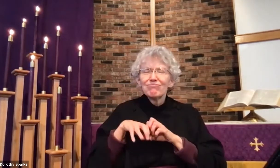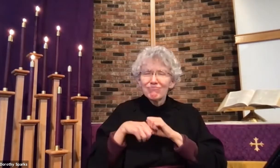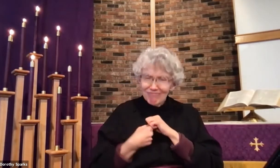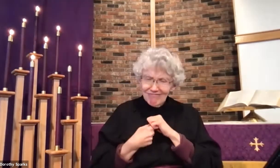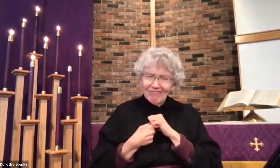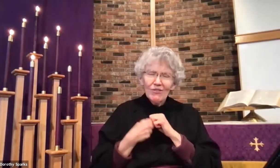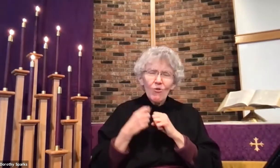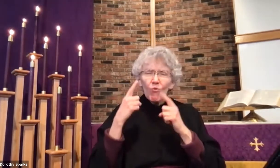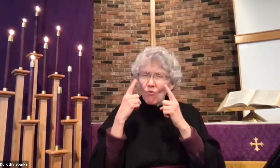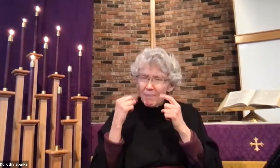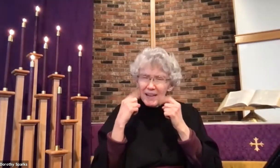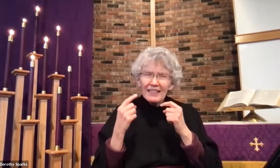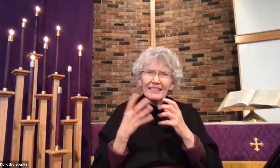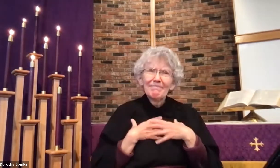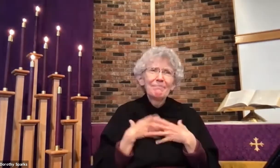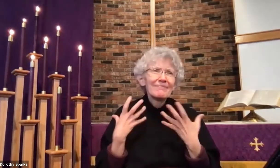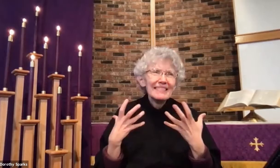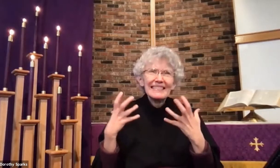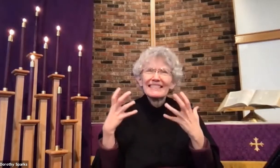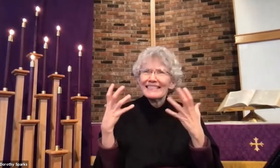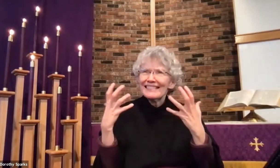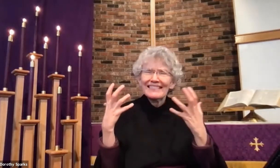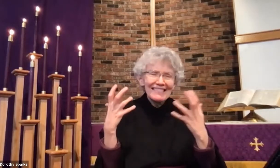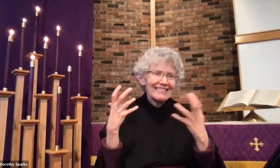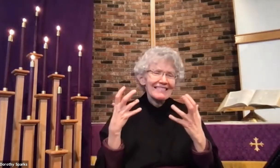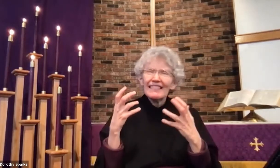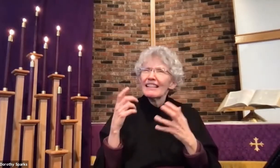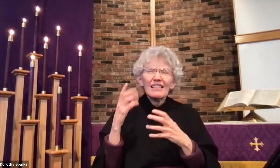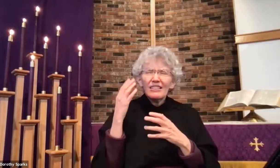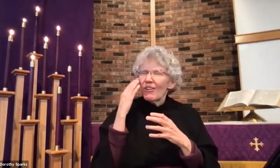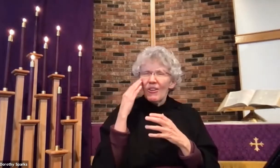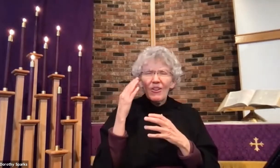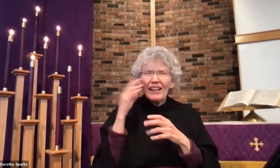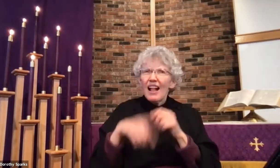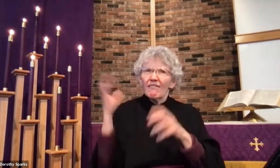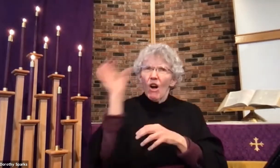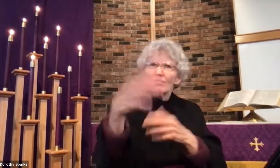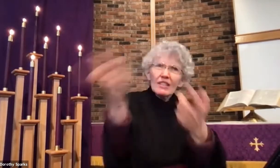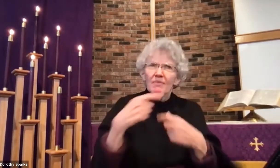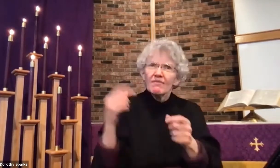So as Jesus looked on to Jerusalem, he grieved and he wept,